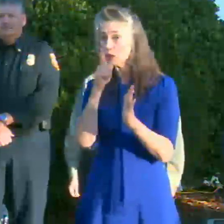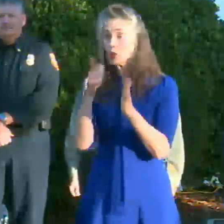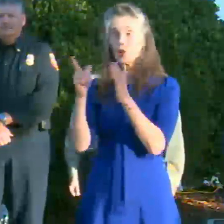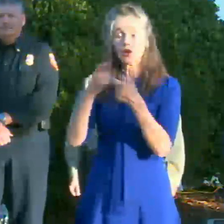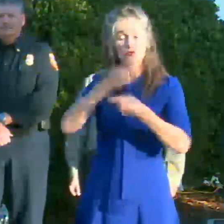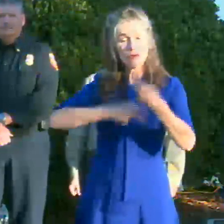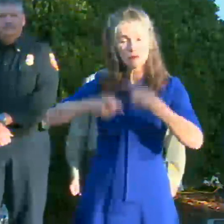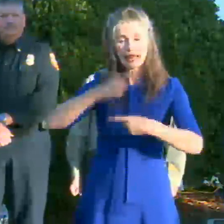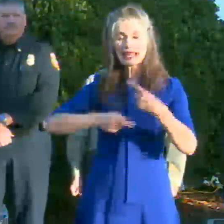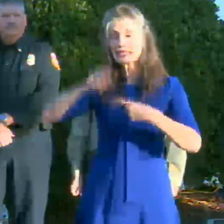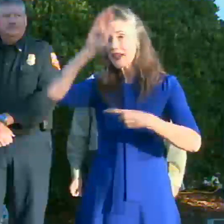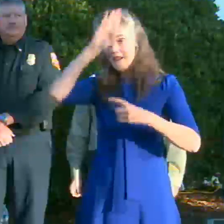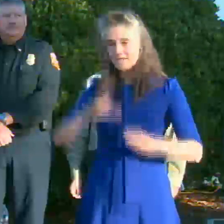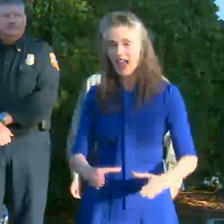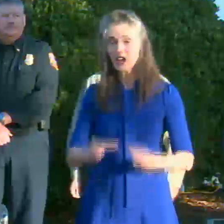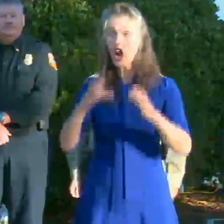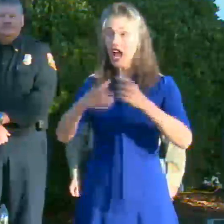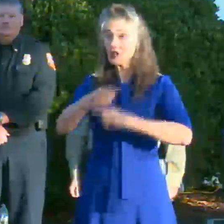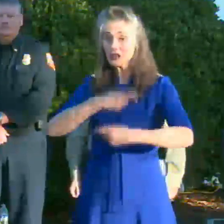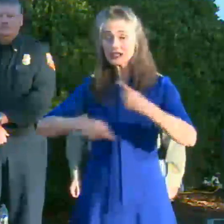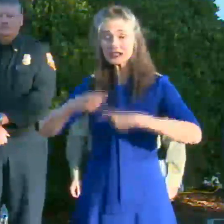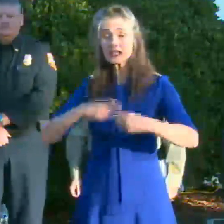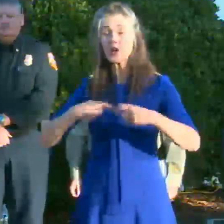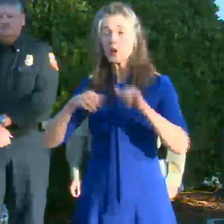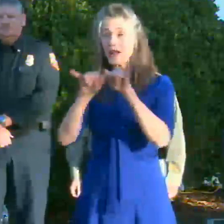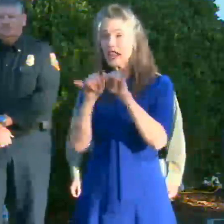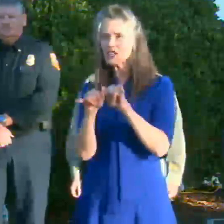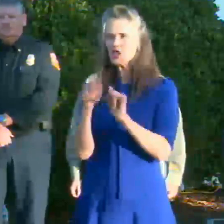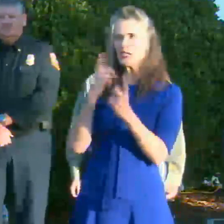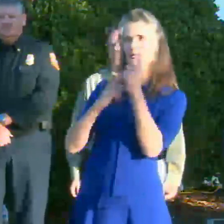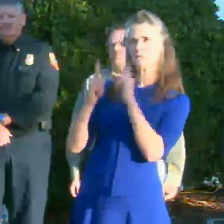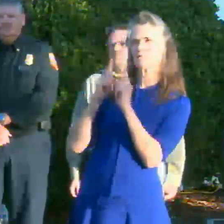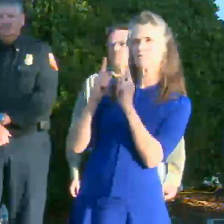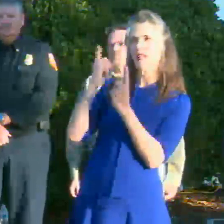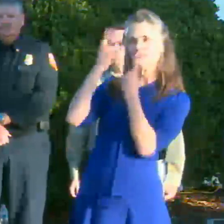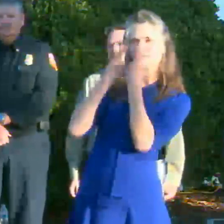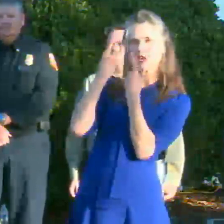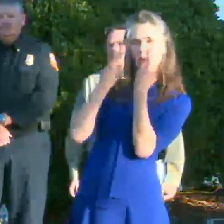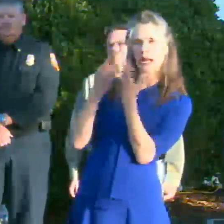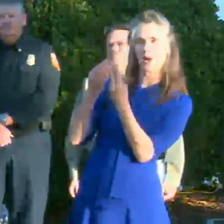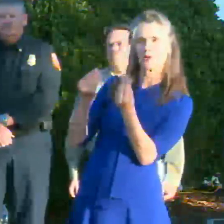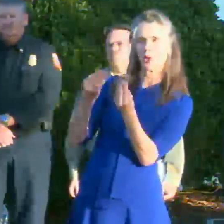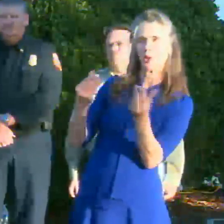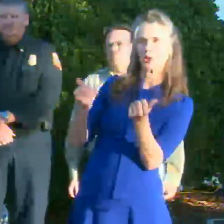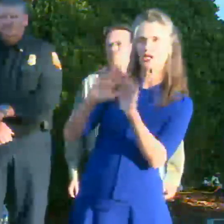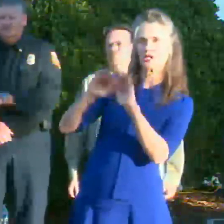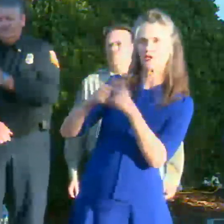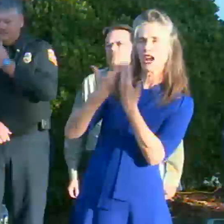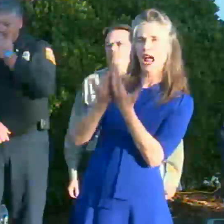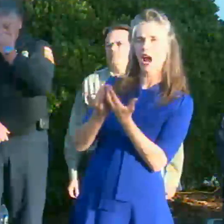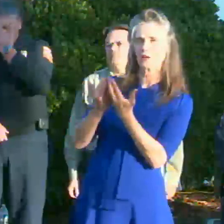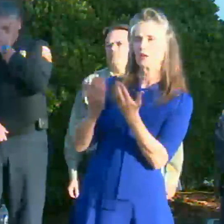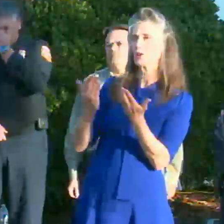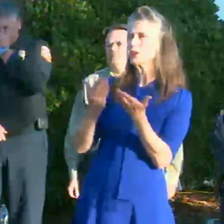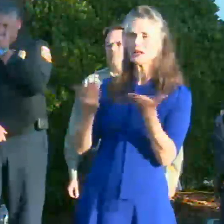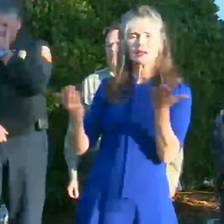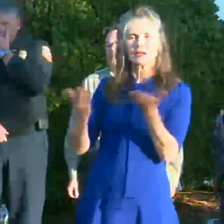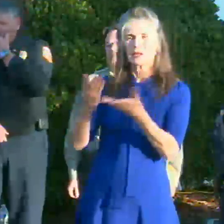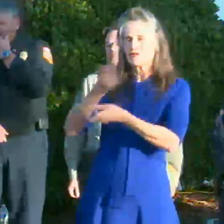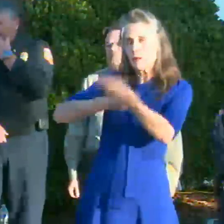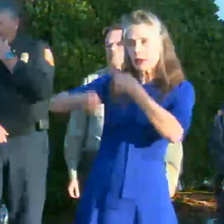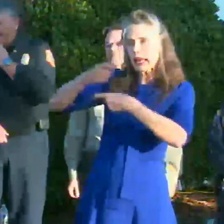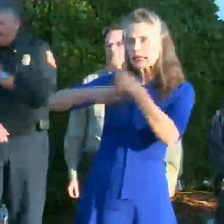fire hydrants. We have engineers working on solutions for reestablishing water mains across creek crossings that have been completely wiped